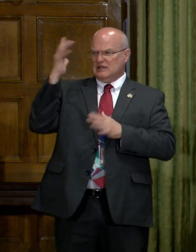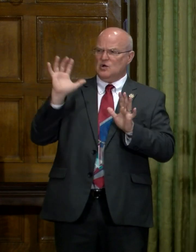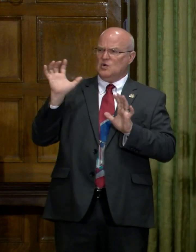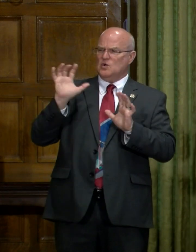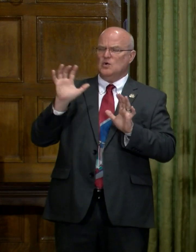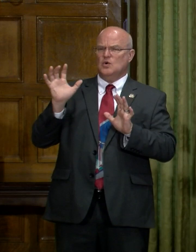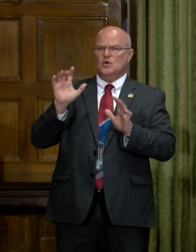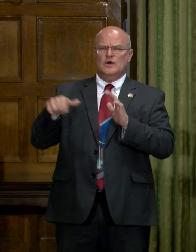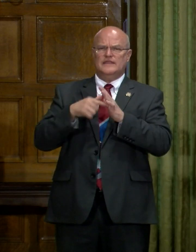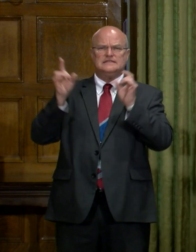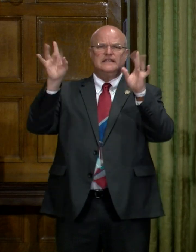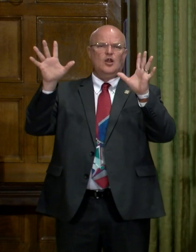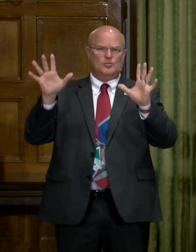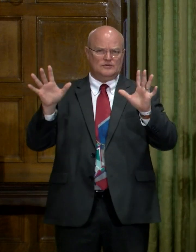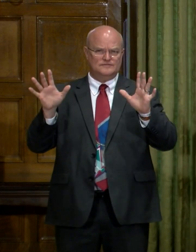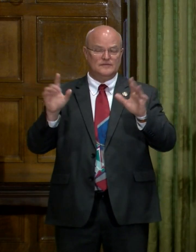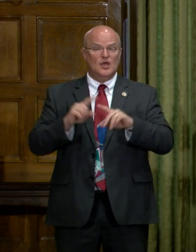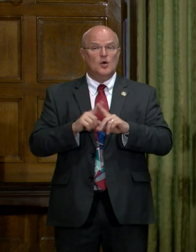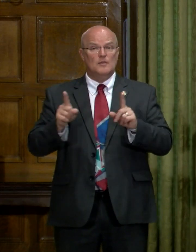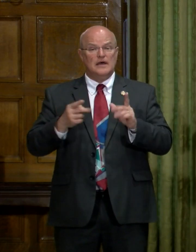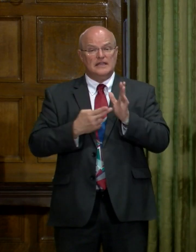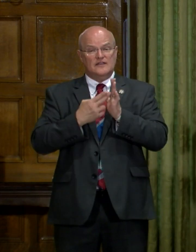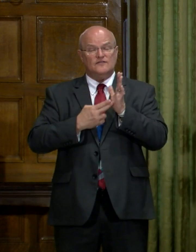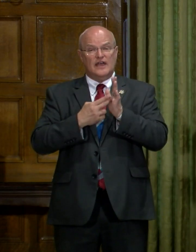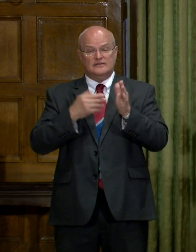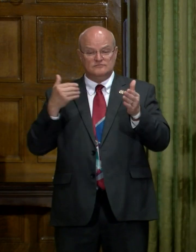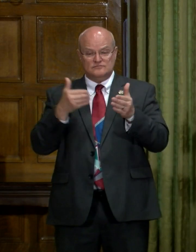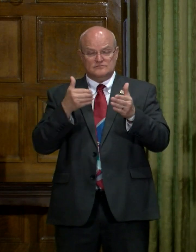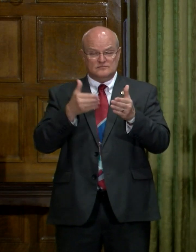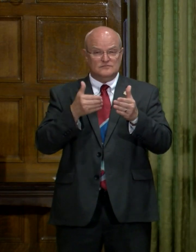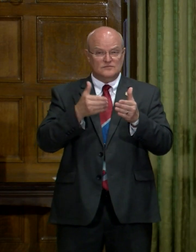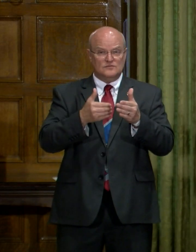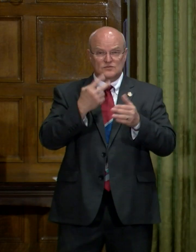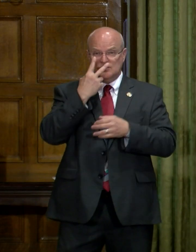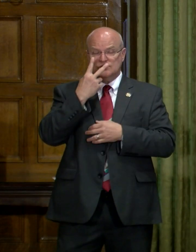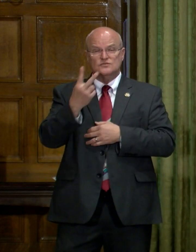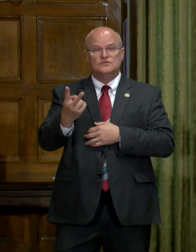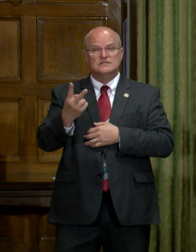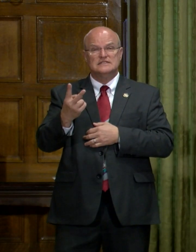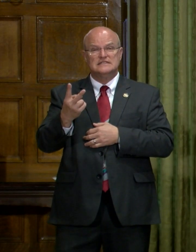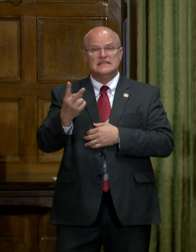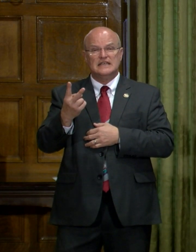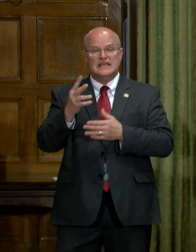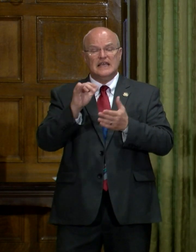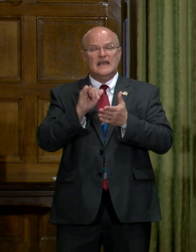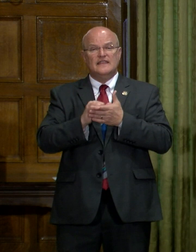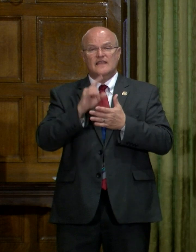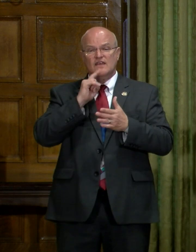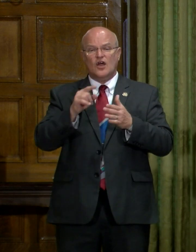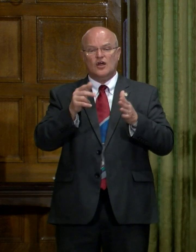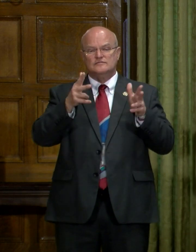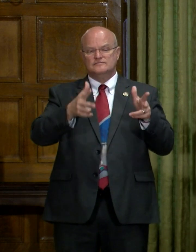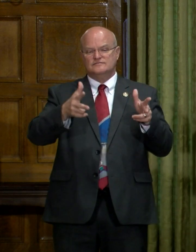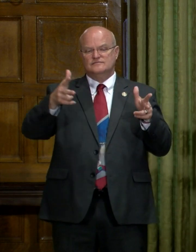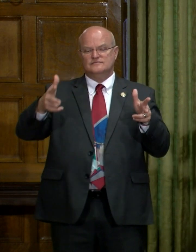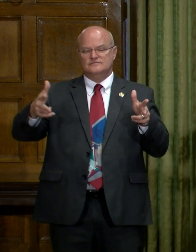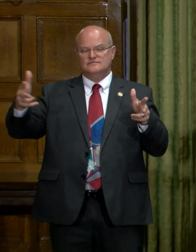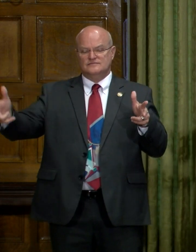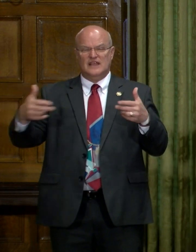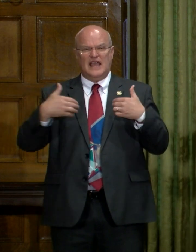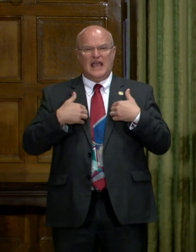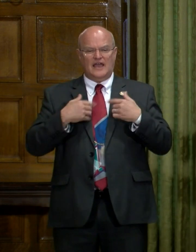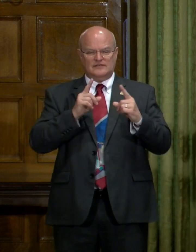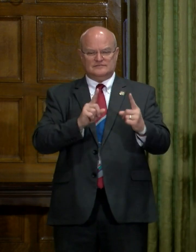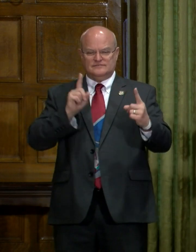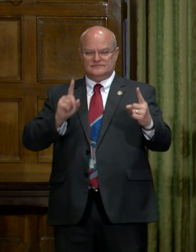my goodness, this is terrible. But in fact, as you get closer to it, you see that they are spacing, that they're